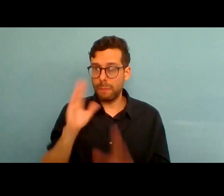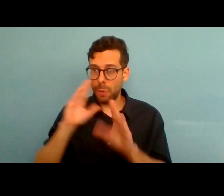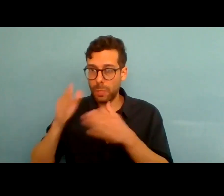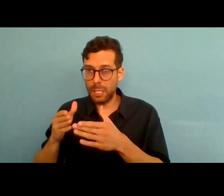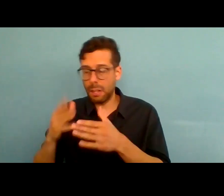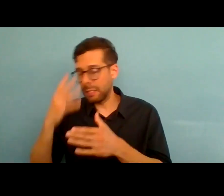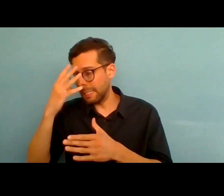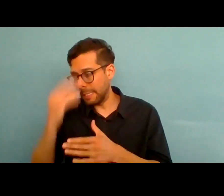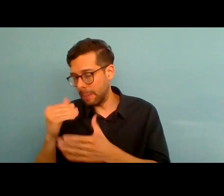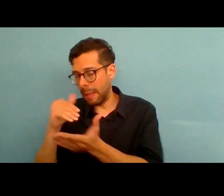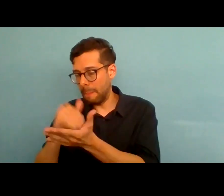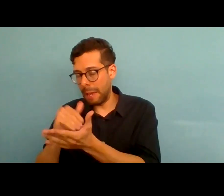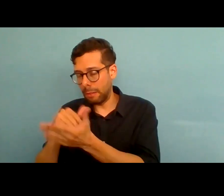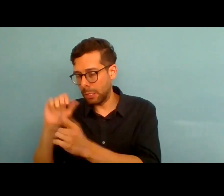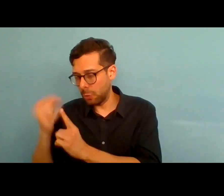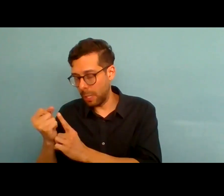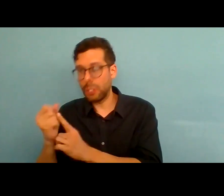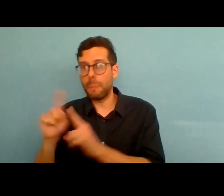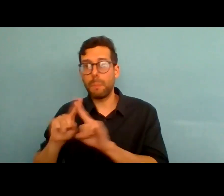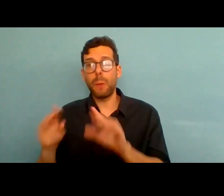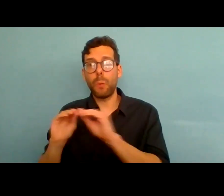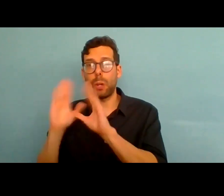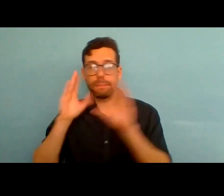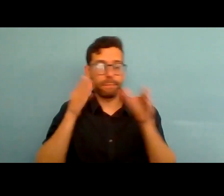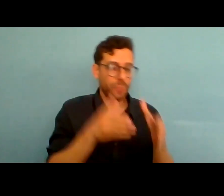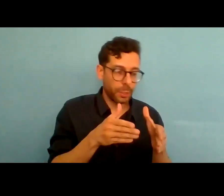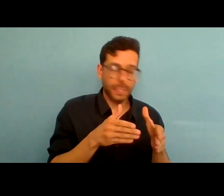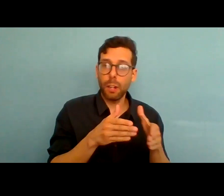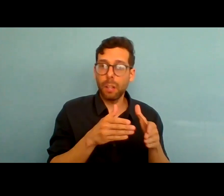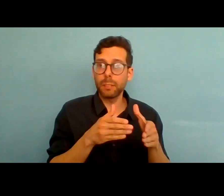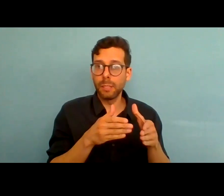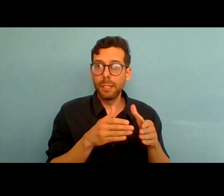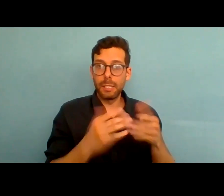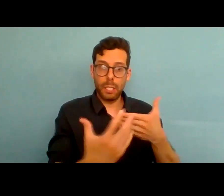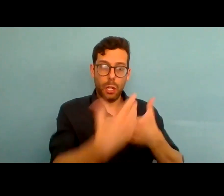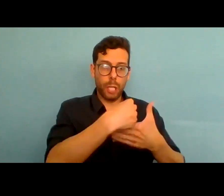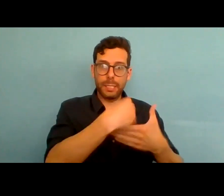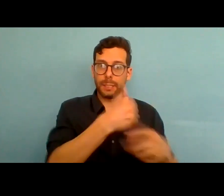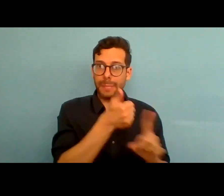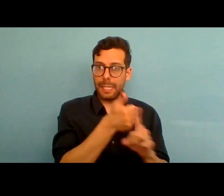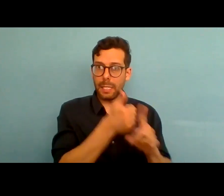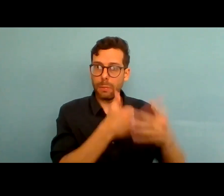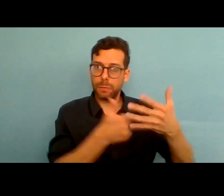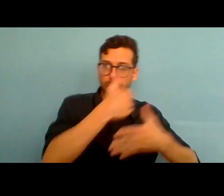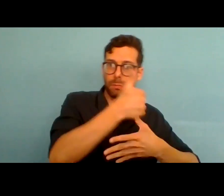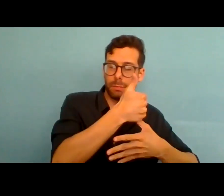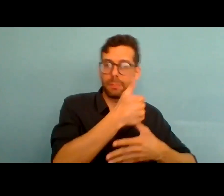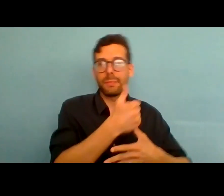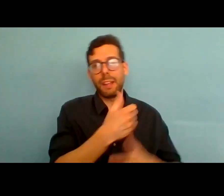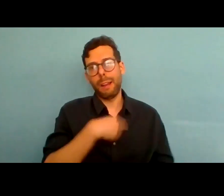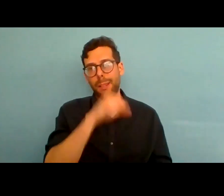primary concern about autism, which I, of course, love to talk about. So that is just fine. So let me just, in a